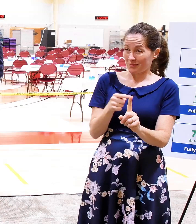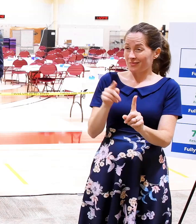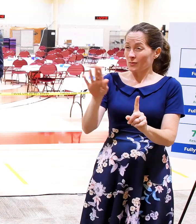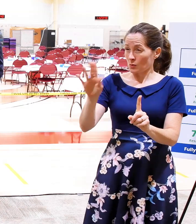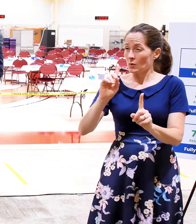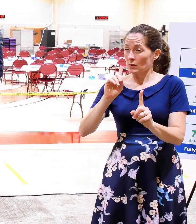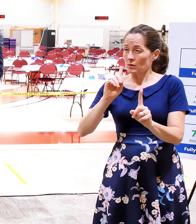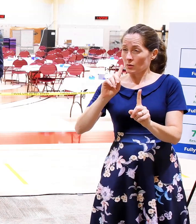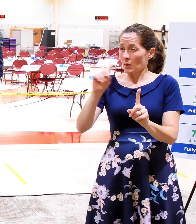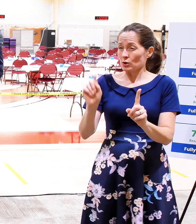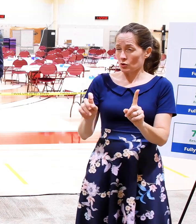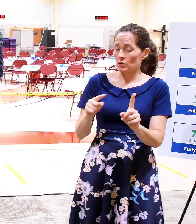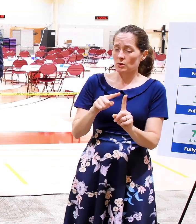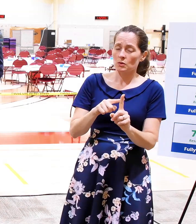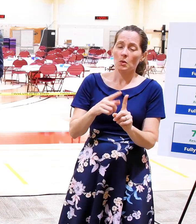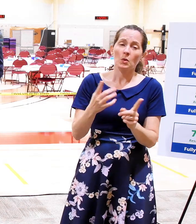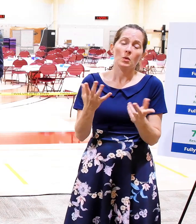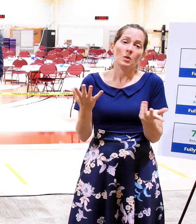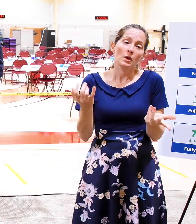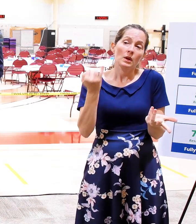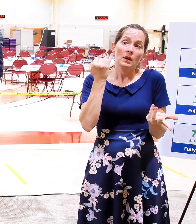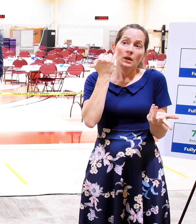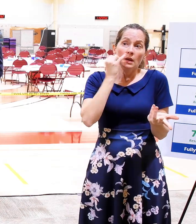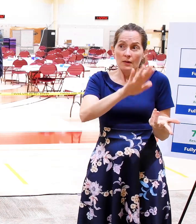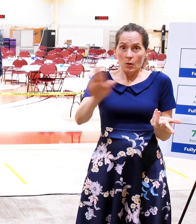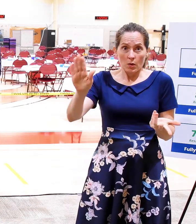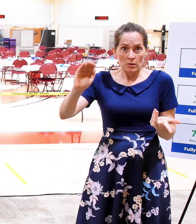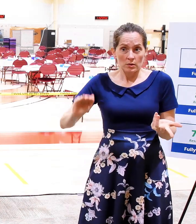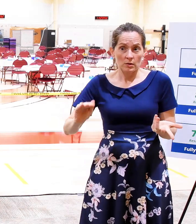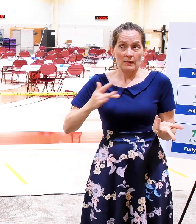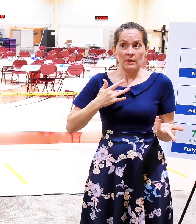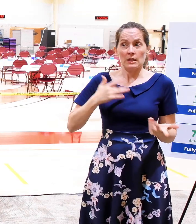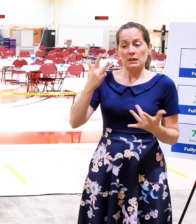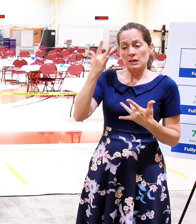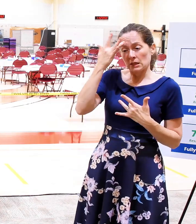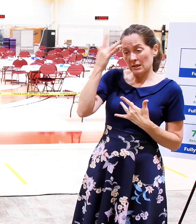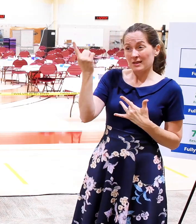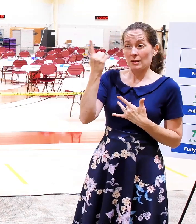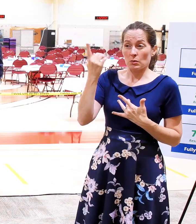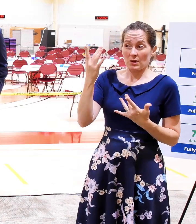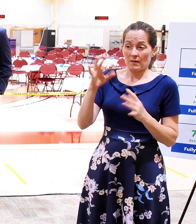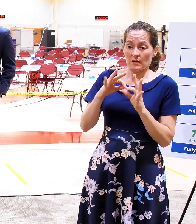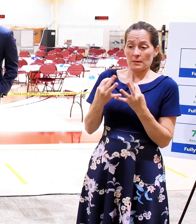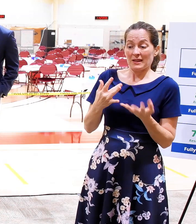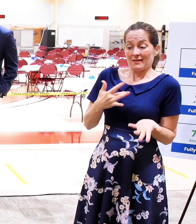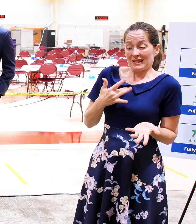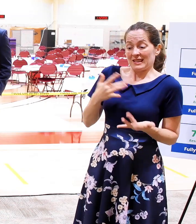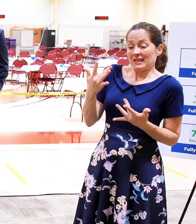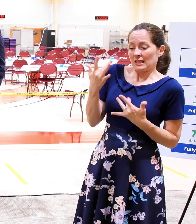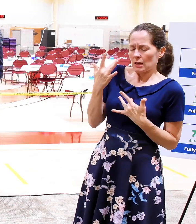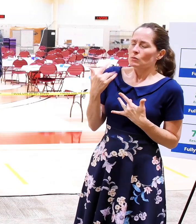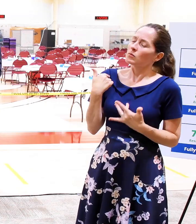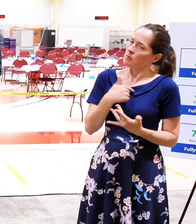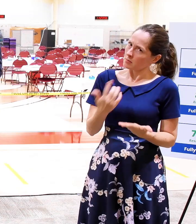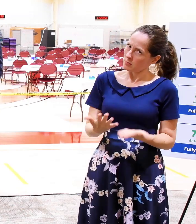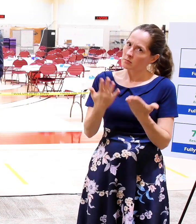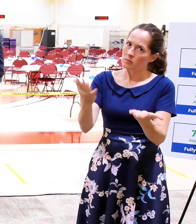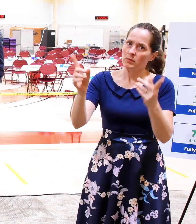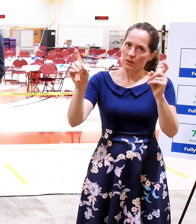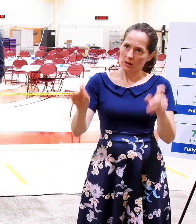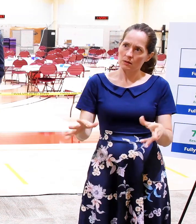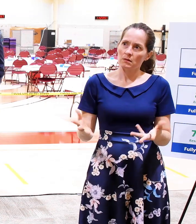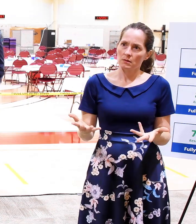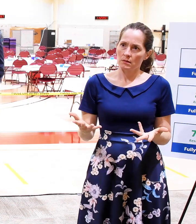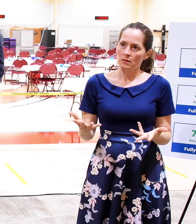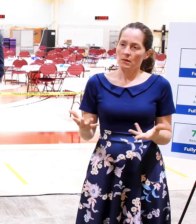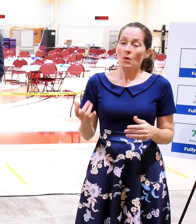that if your child is feeling ill or there's someone in the family feeling ill, testing is recommended. If your child